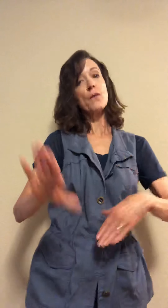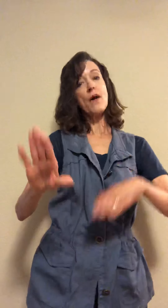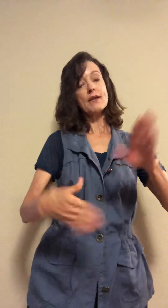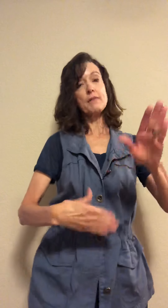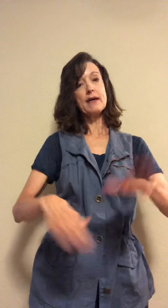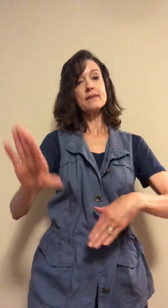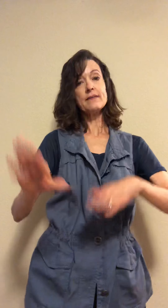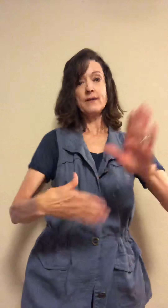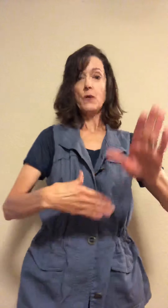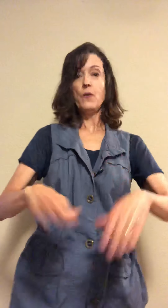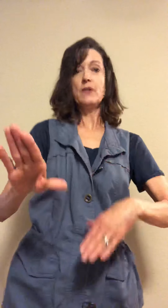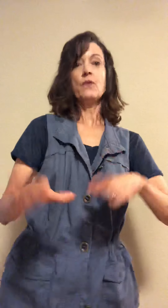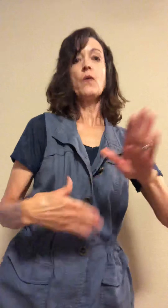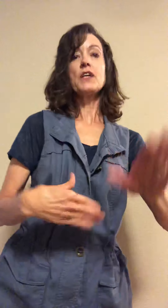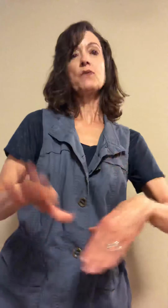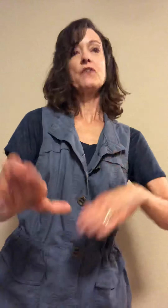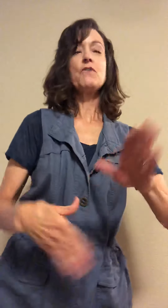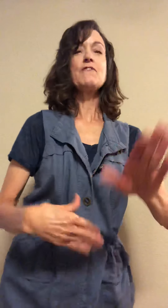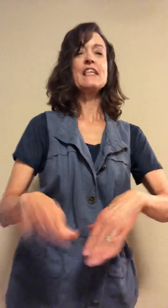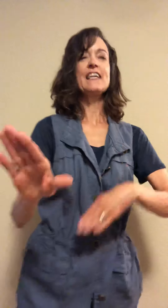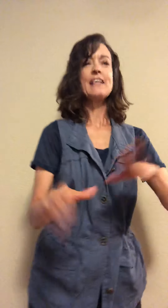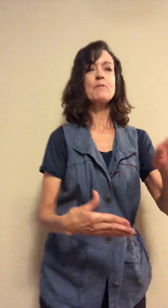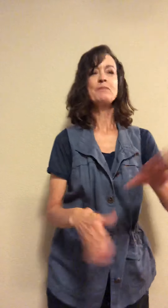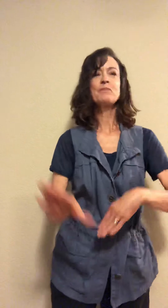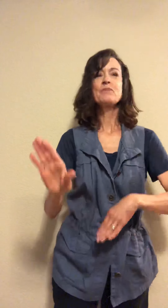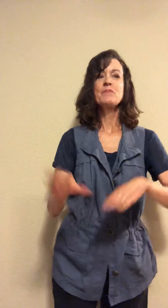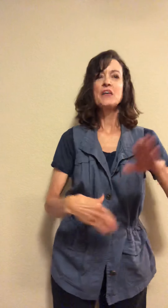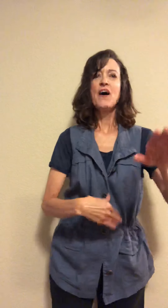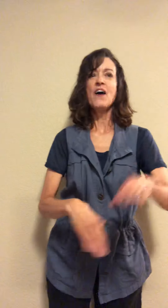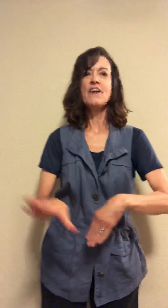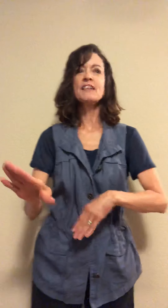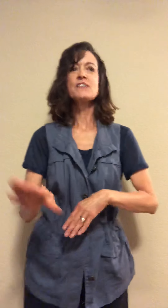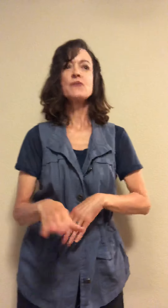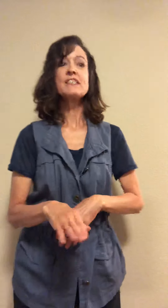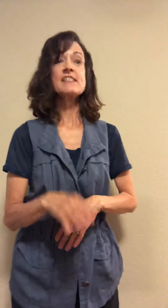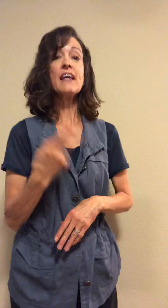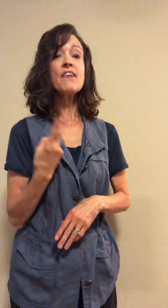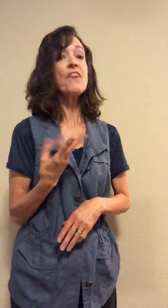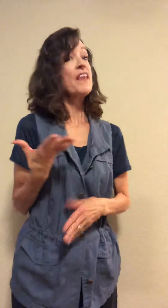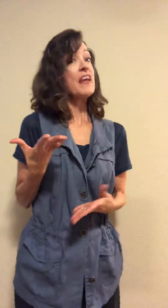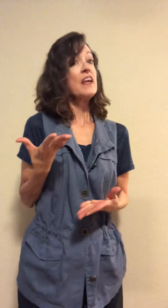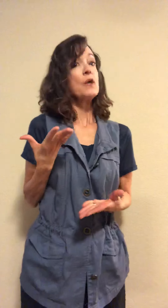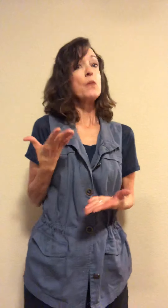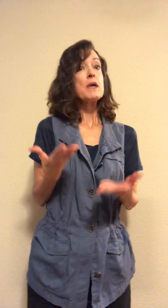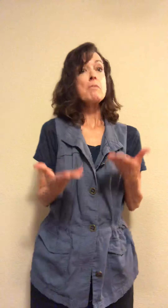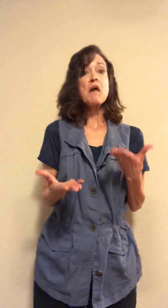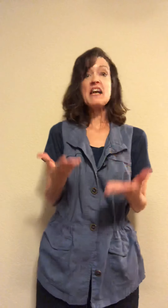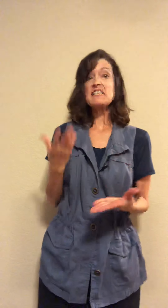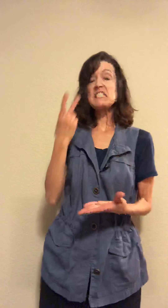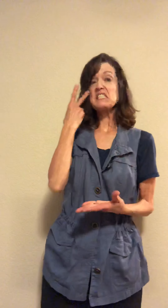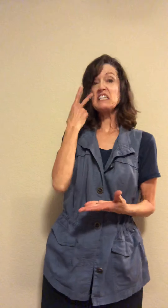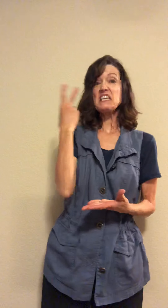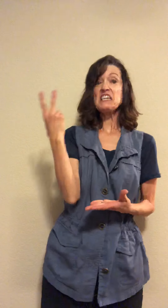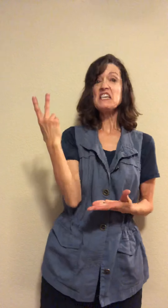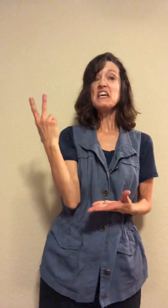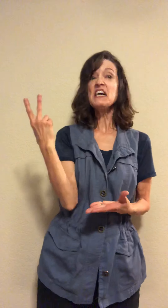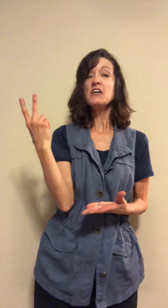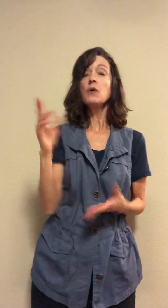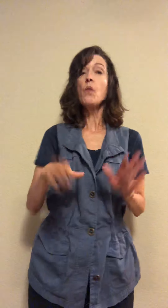walking with your feet like that. All right, so the second thing we might see walking